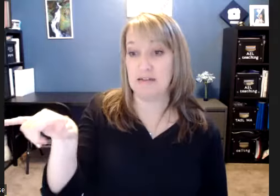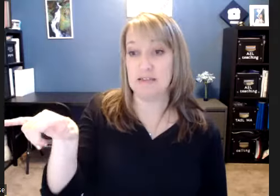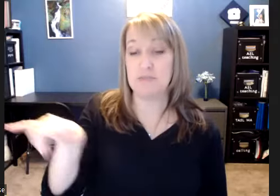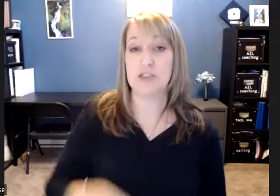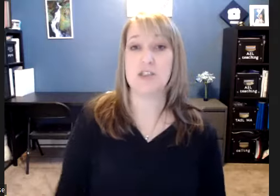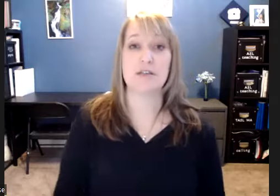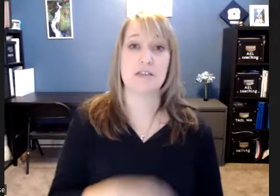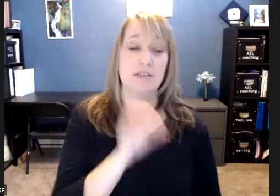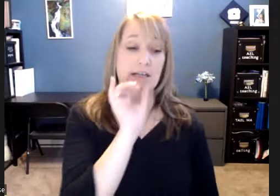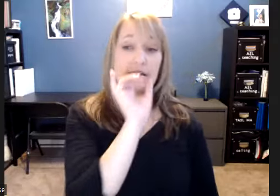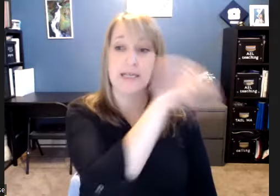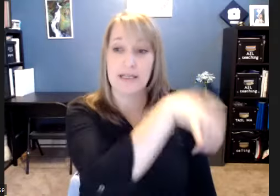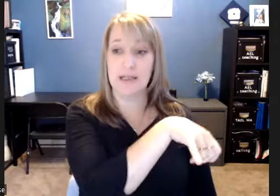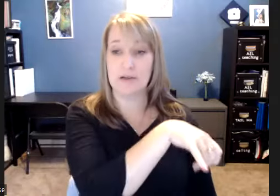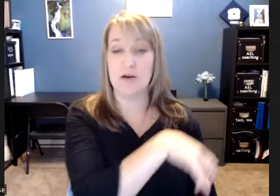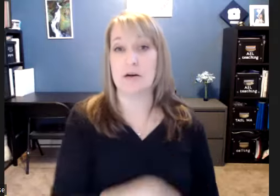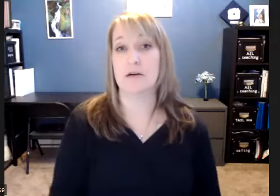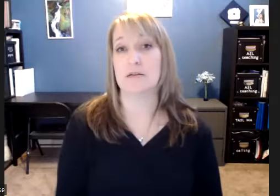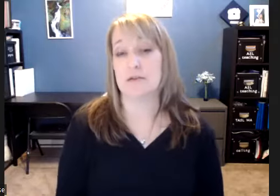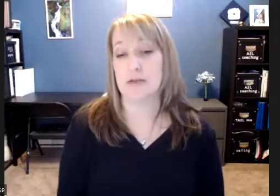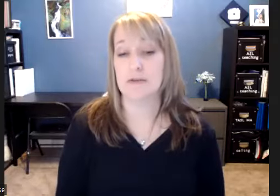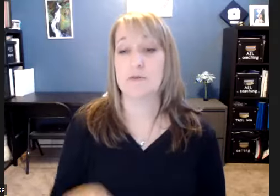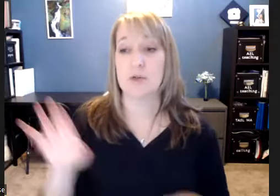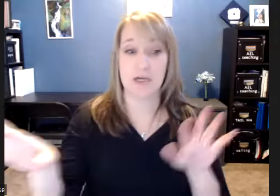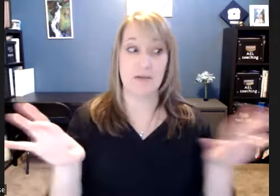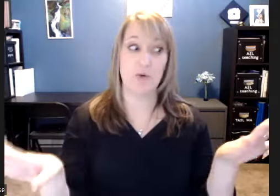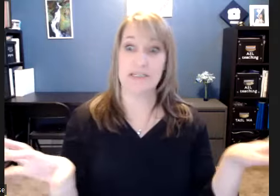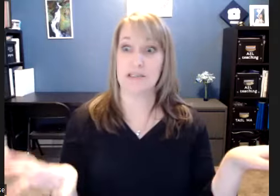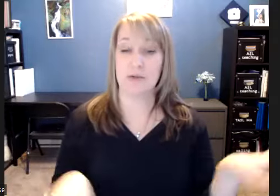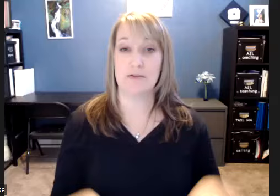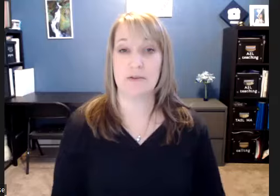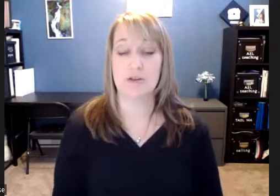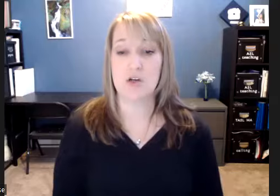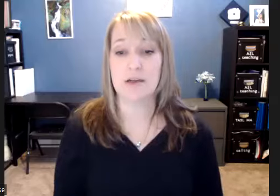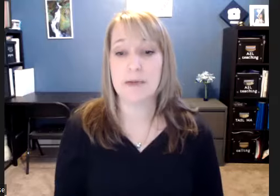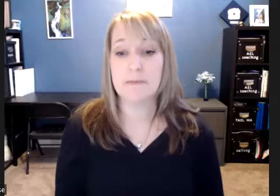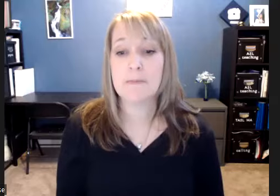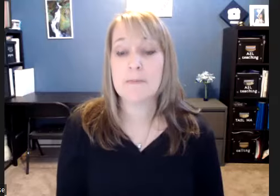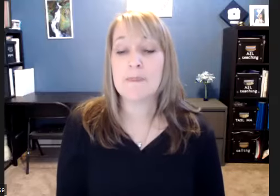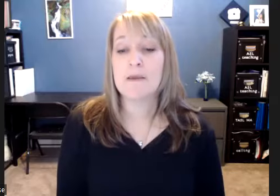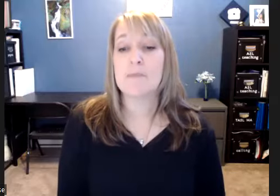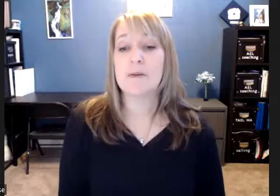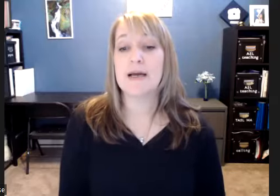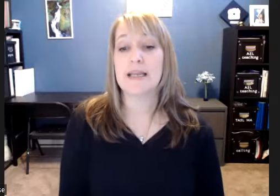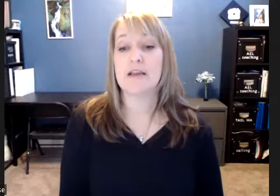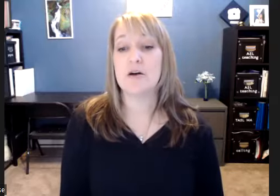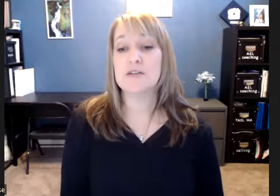that's my shirt. I like that car or whatever, when you're kind of pointing to whatever you're talking about. But it can also